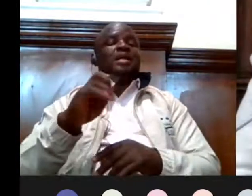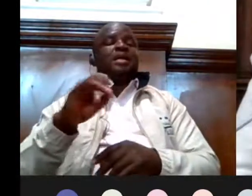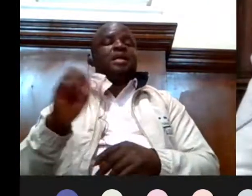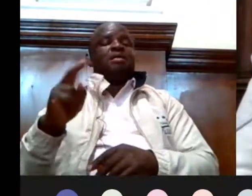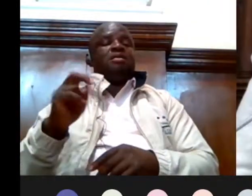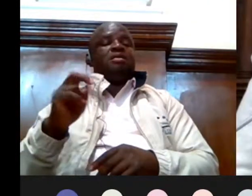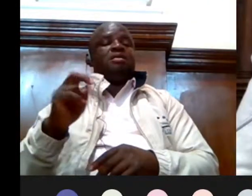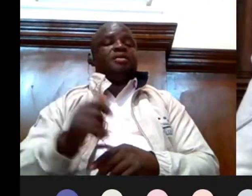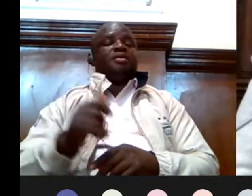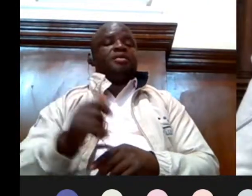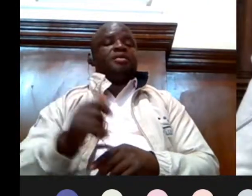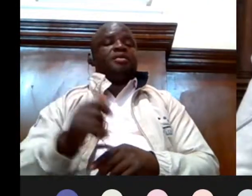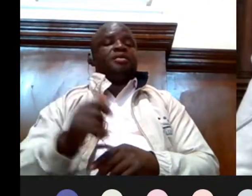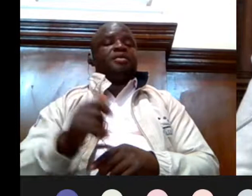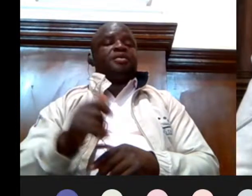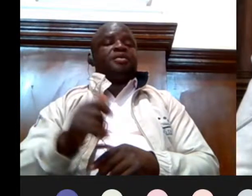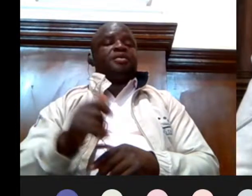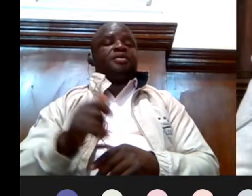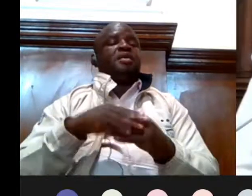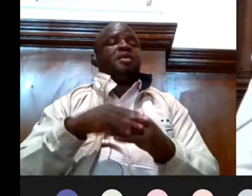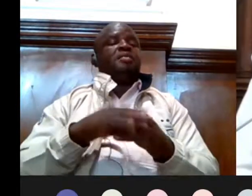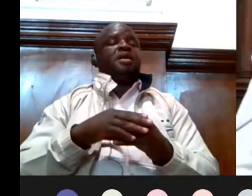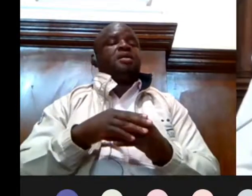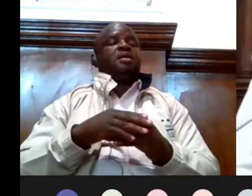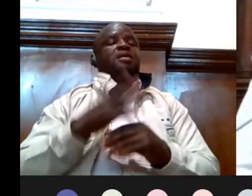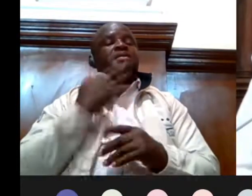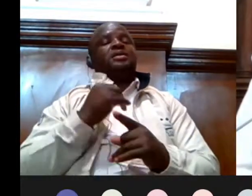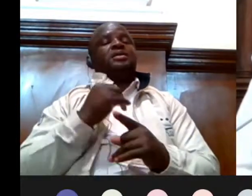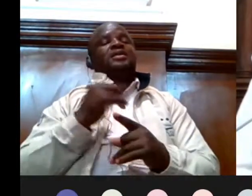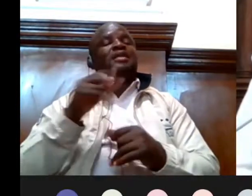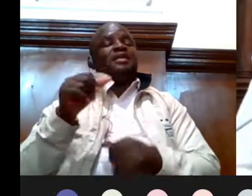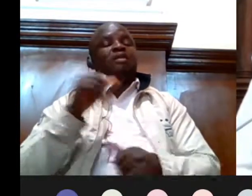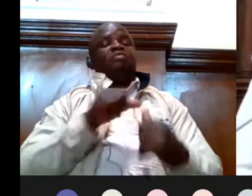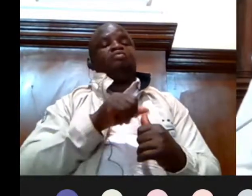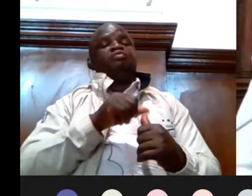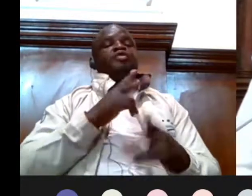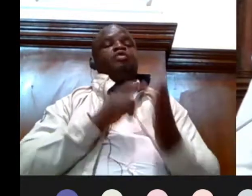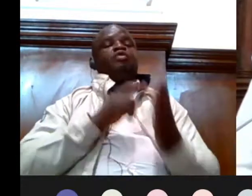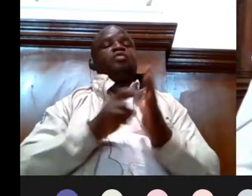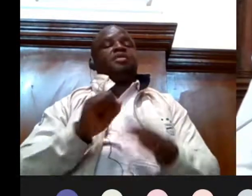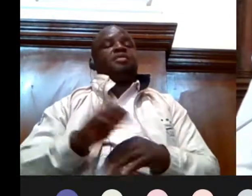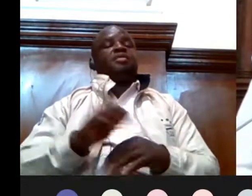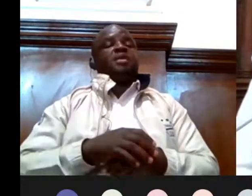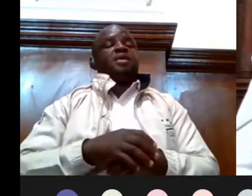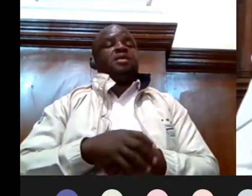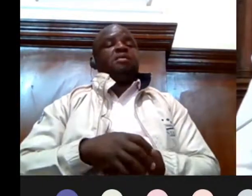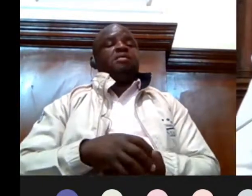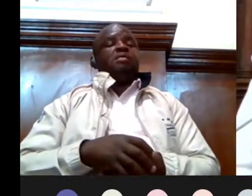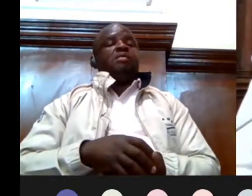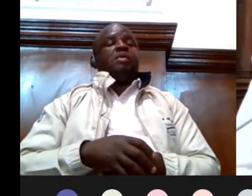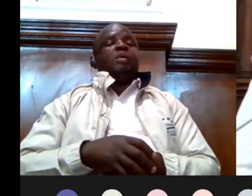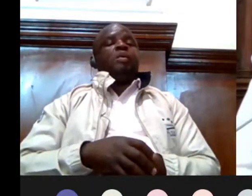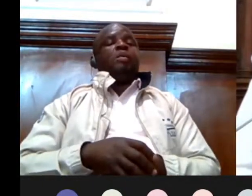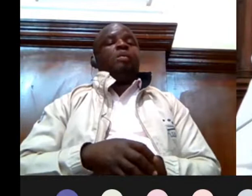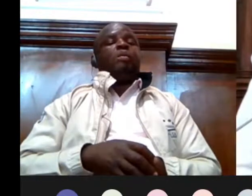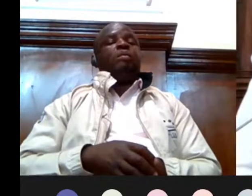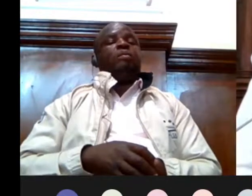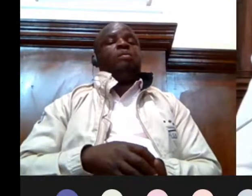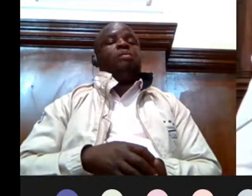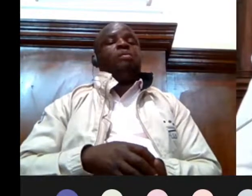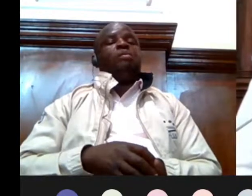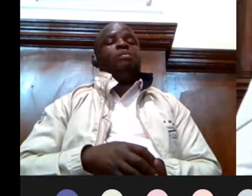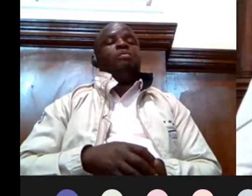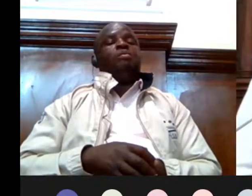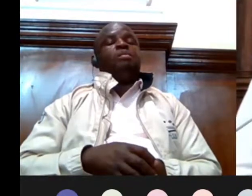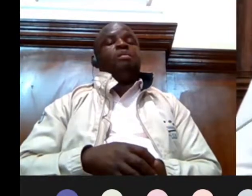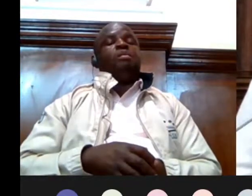to request that the members look into your rules. And look into your rules. What you,